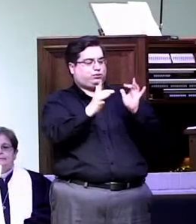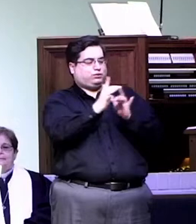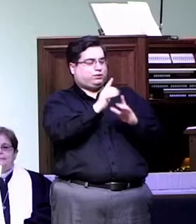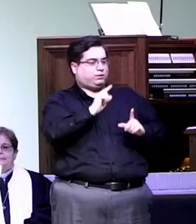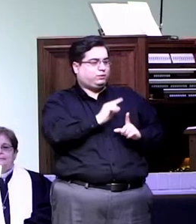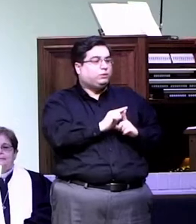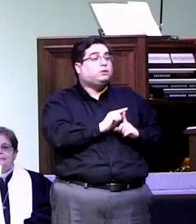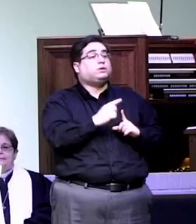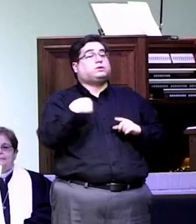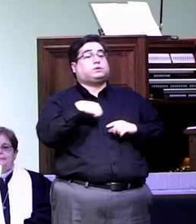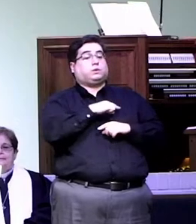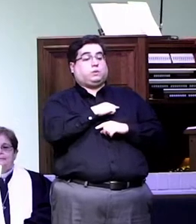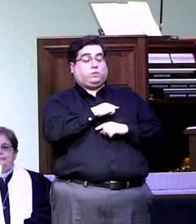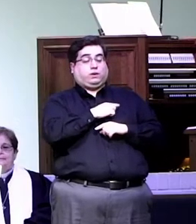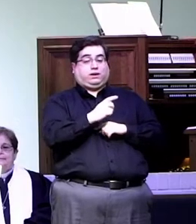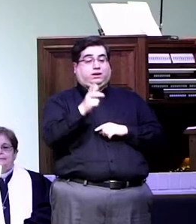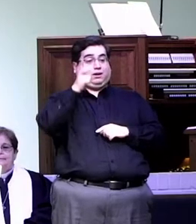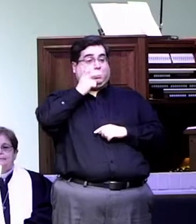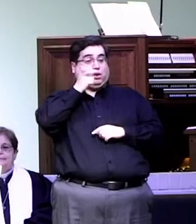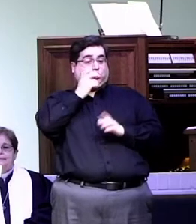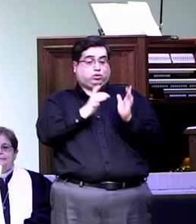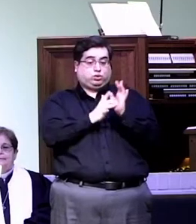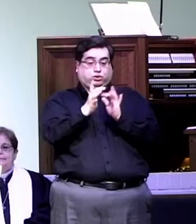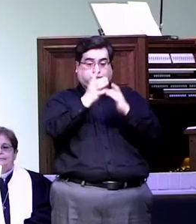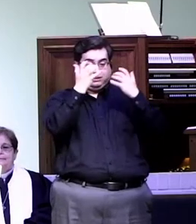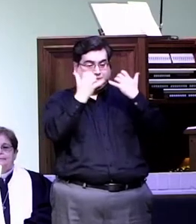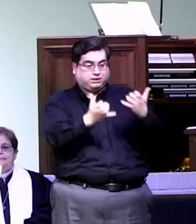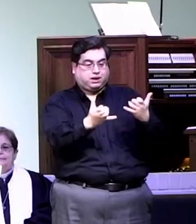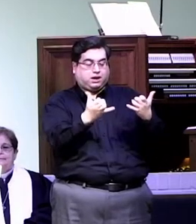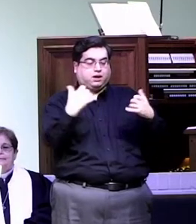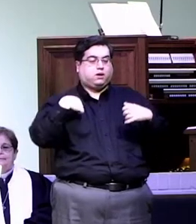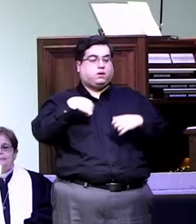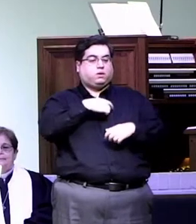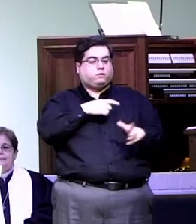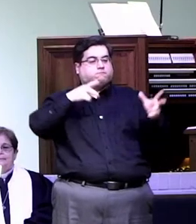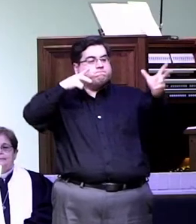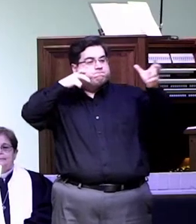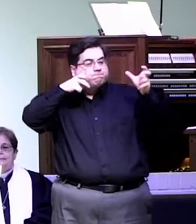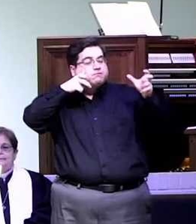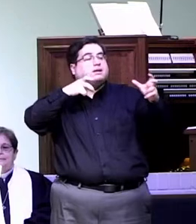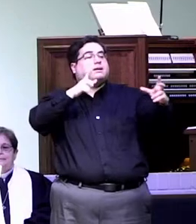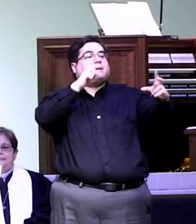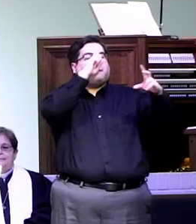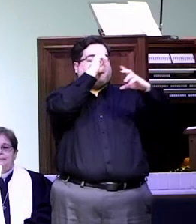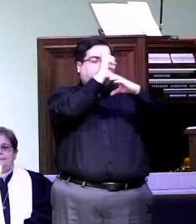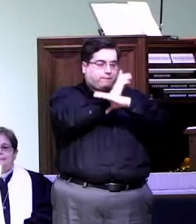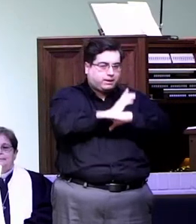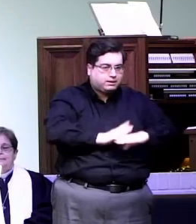when we hear Jesus today, we hear him say, peace be with you.